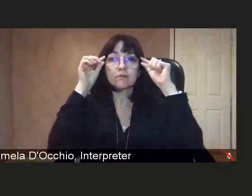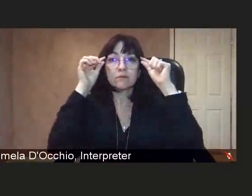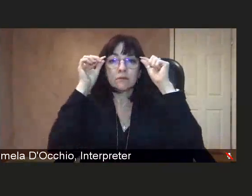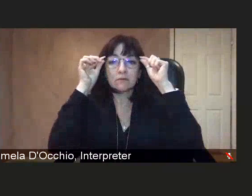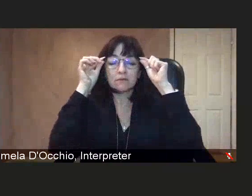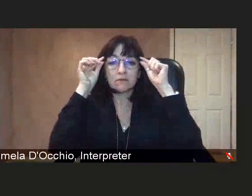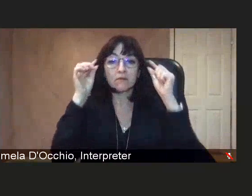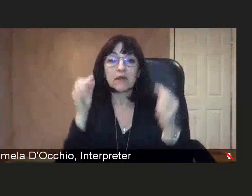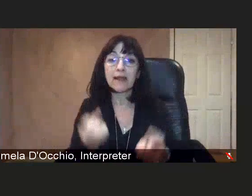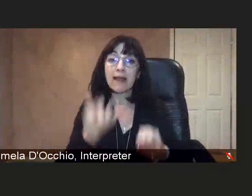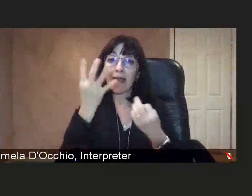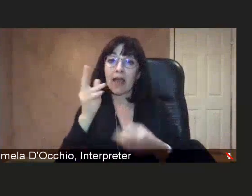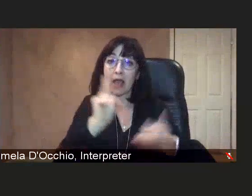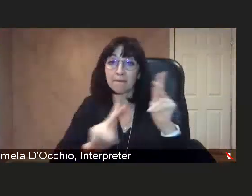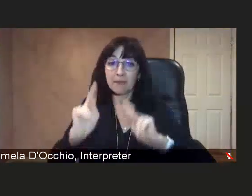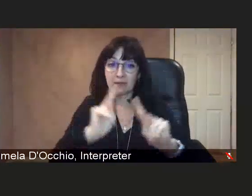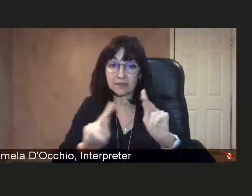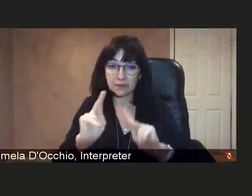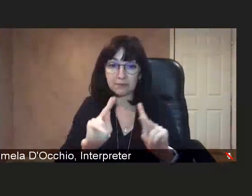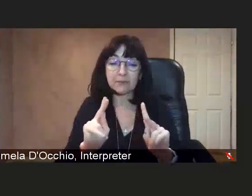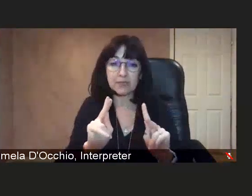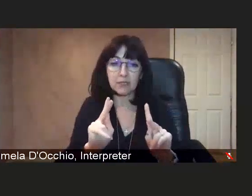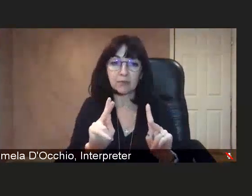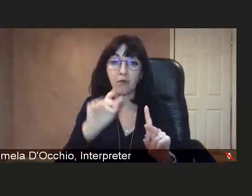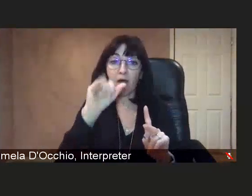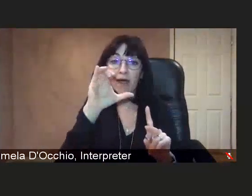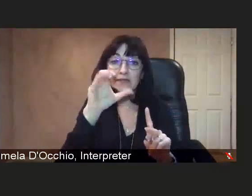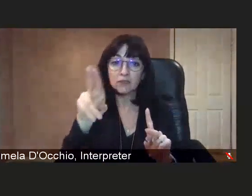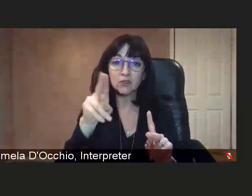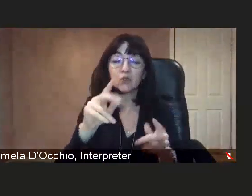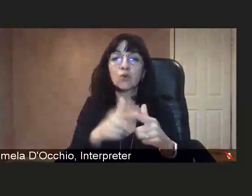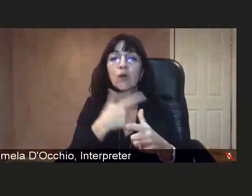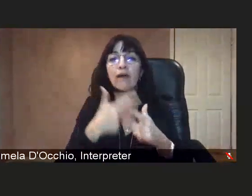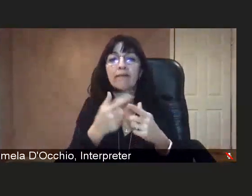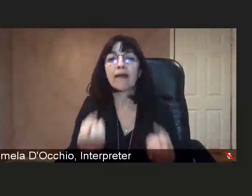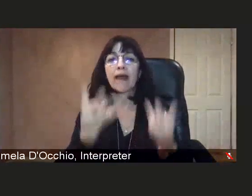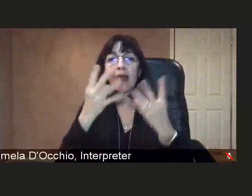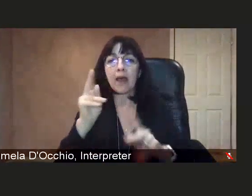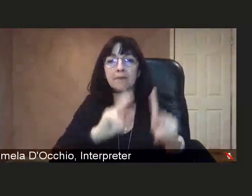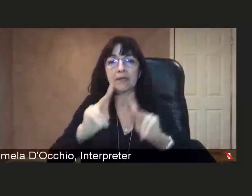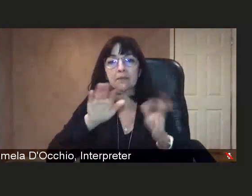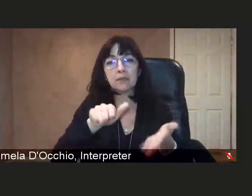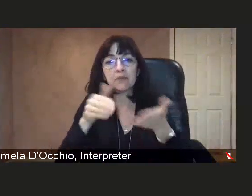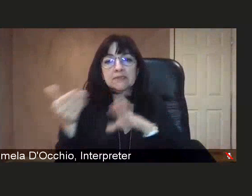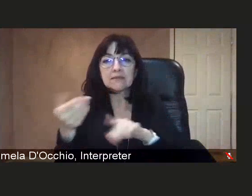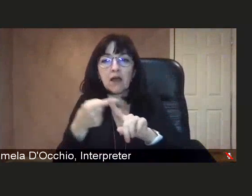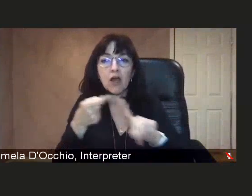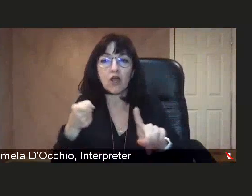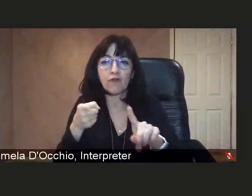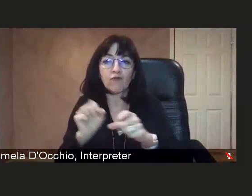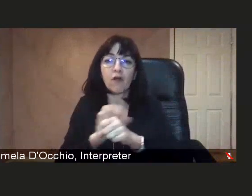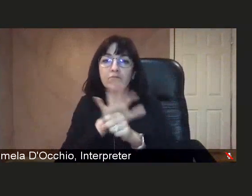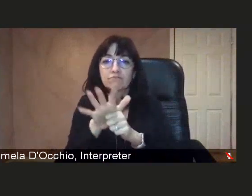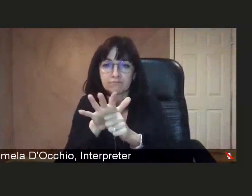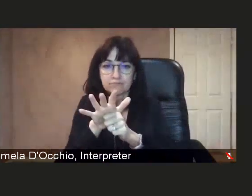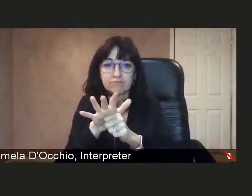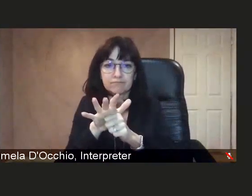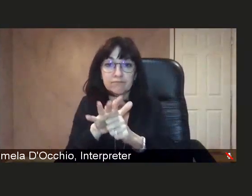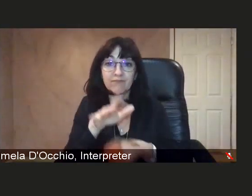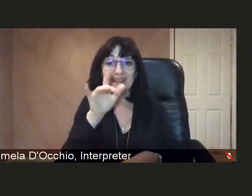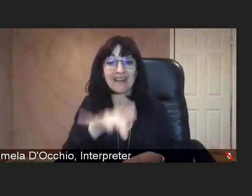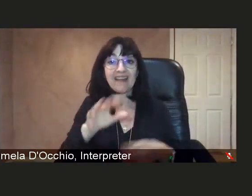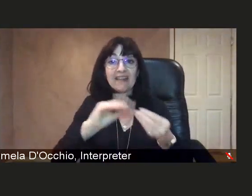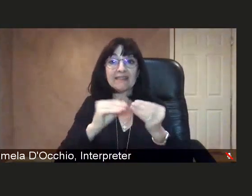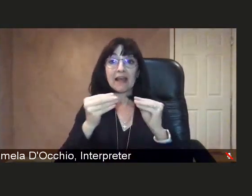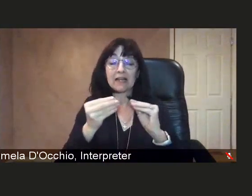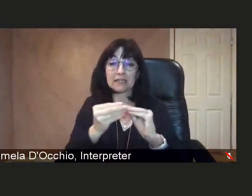many unfortunately passed away from this infection. And those numbers continue to go up as your age